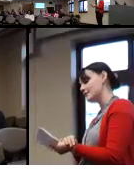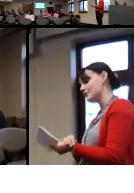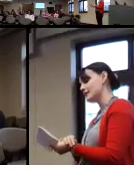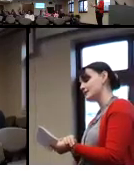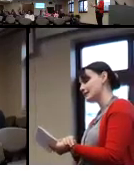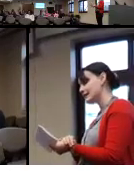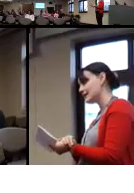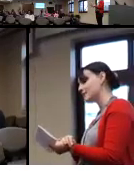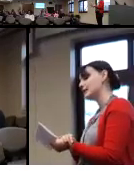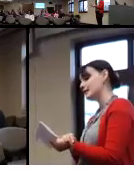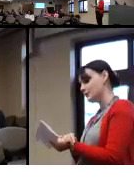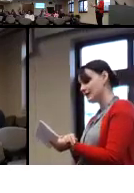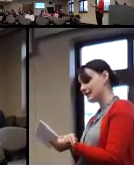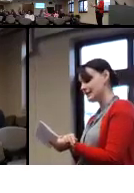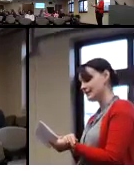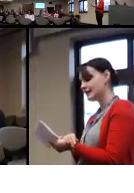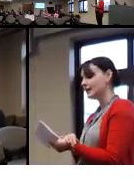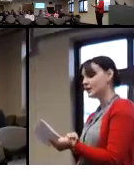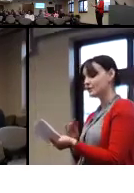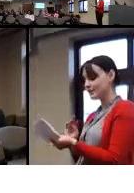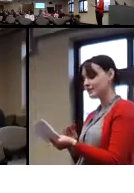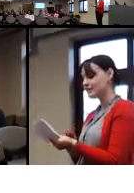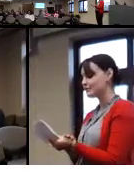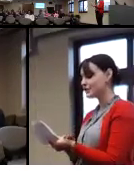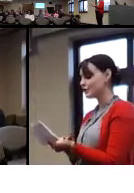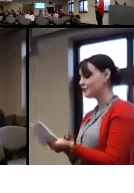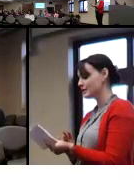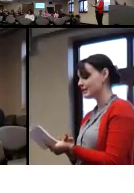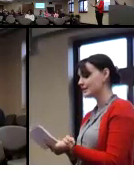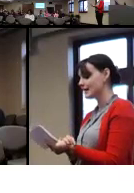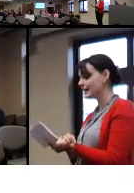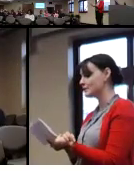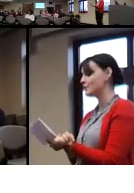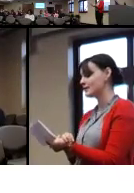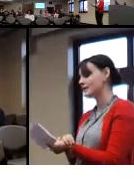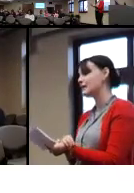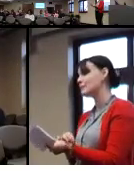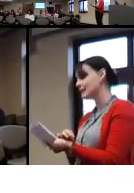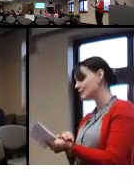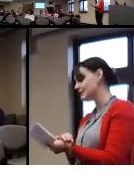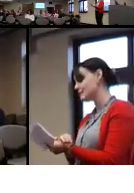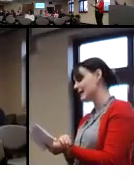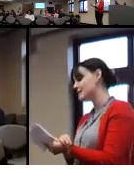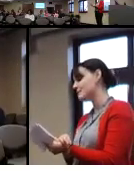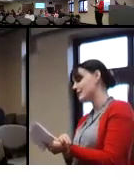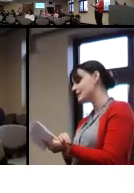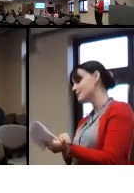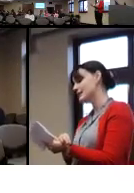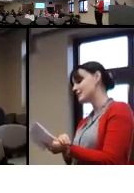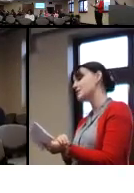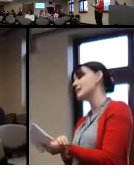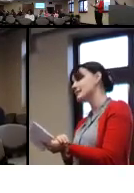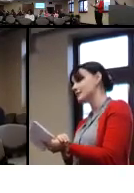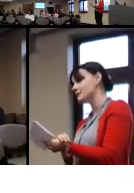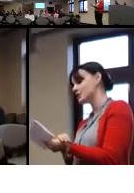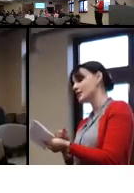University of California, San Diego in 2019. Dr. Frederiksen's research focuses on sign language processing and bilingualism and has been funded by